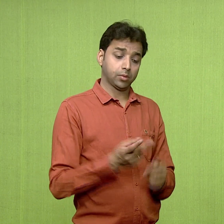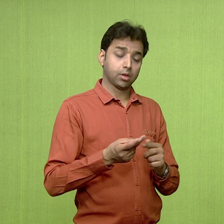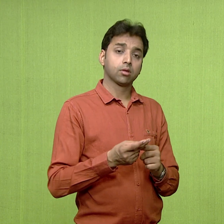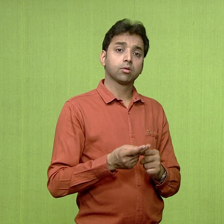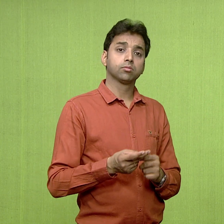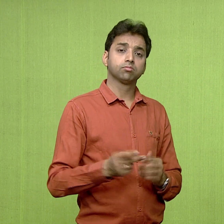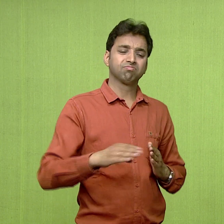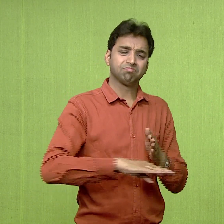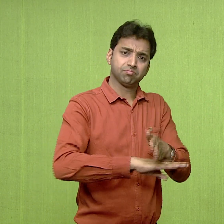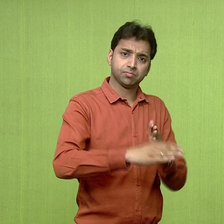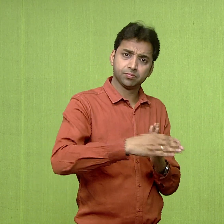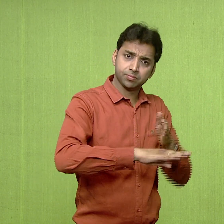carpentry,